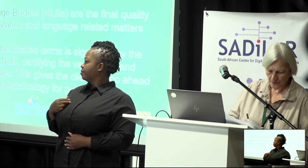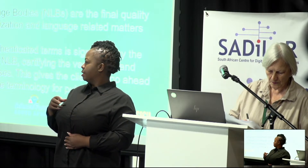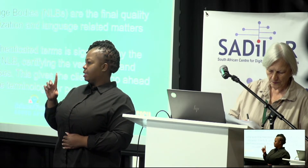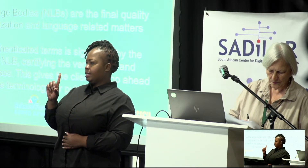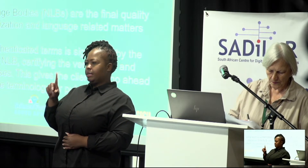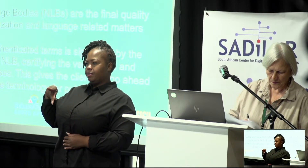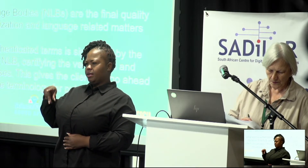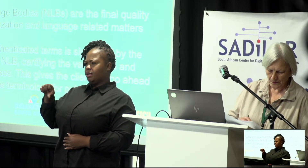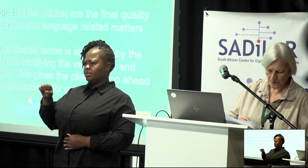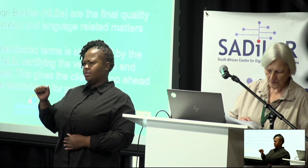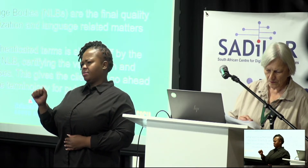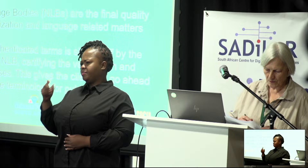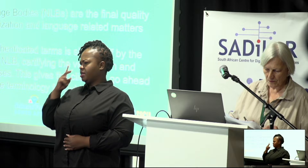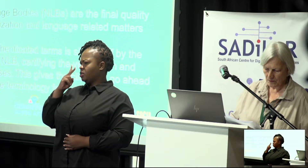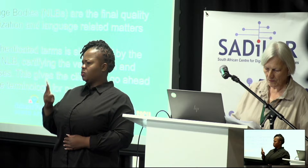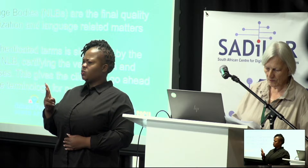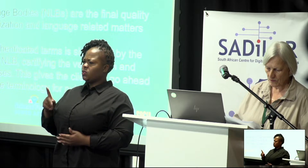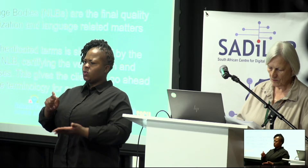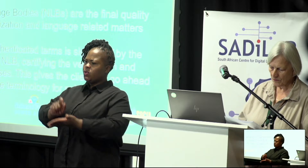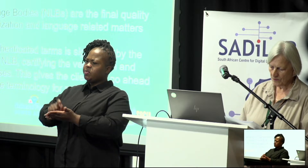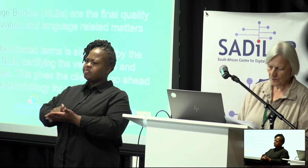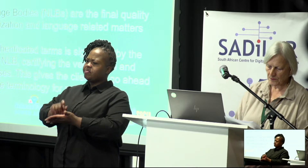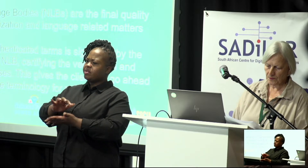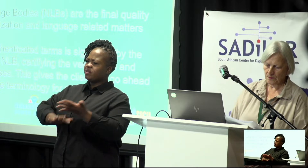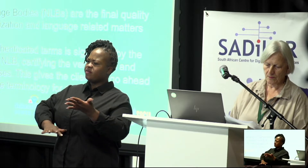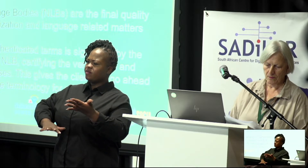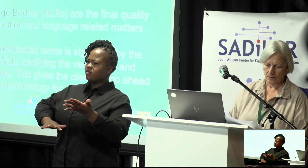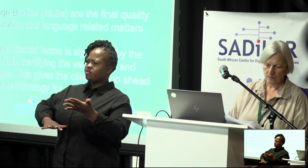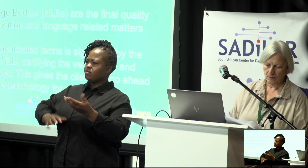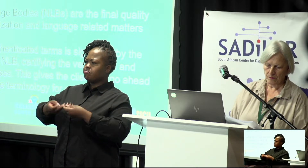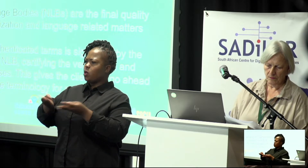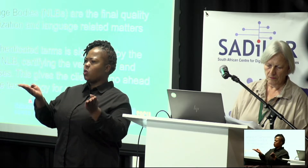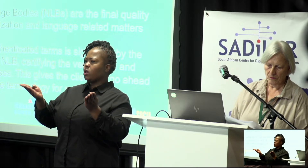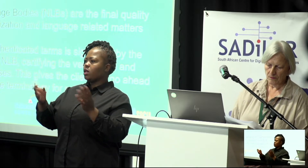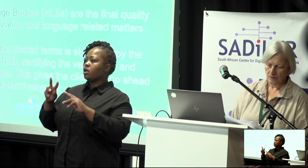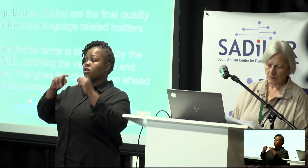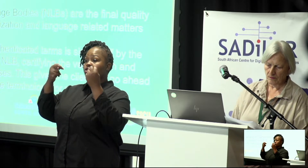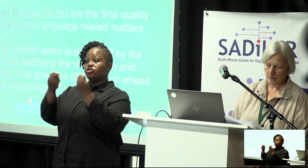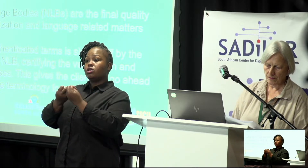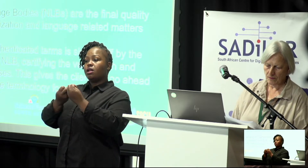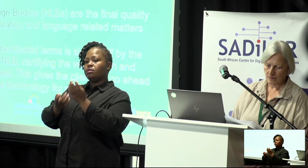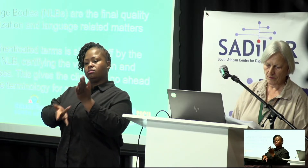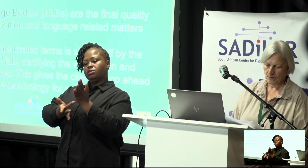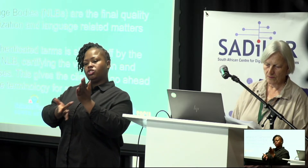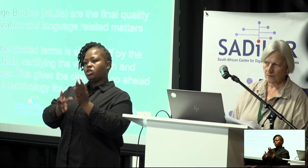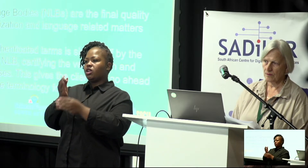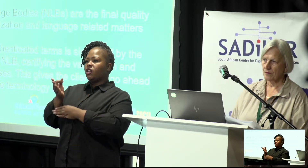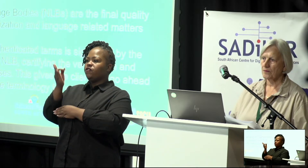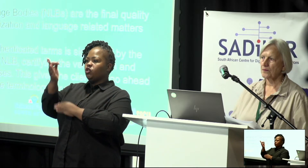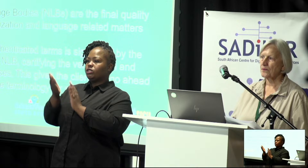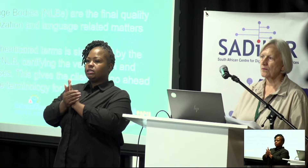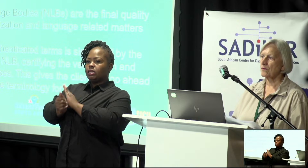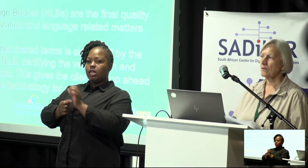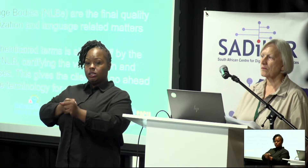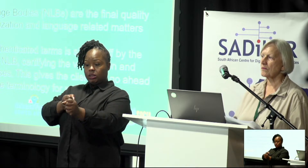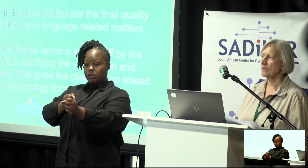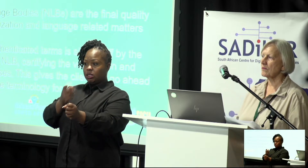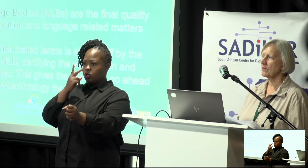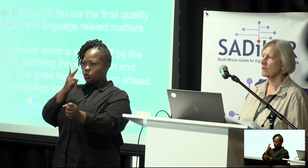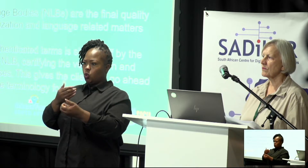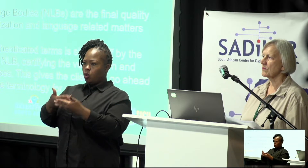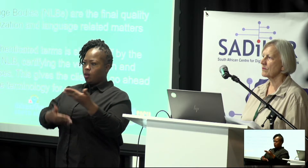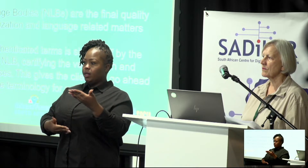recently also published a national digital and future skills strategy. And if we look